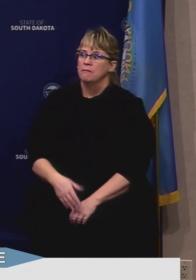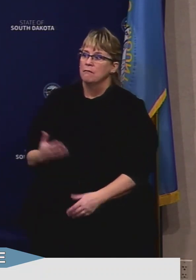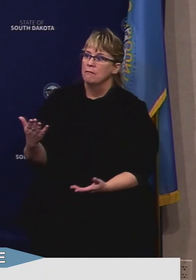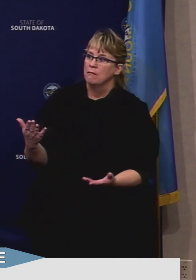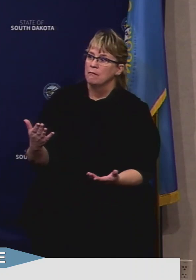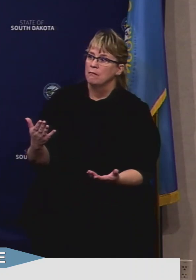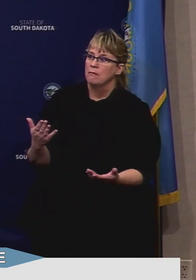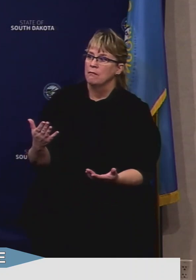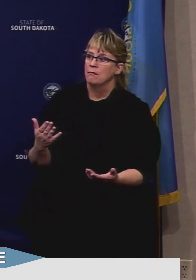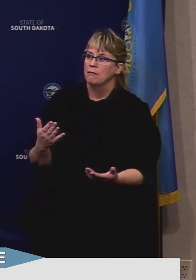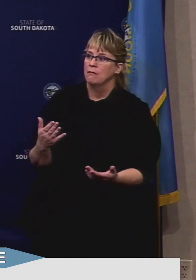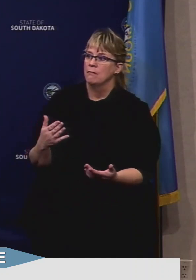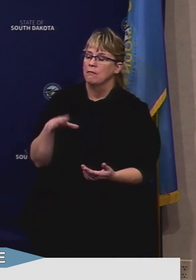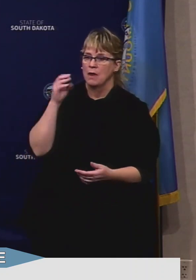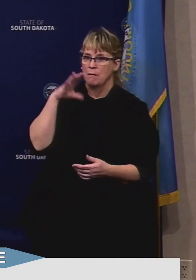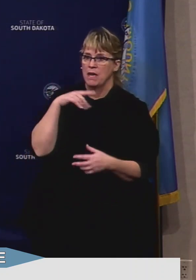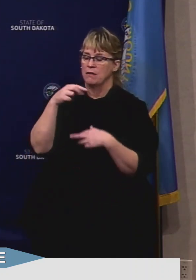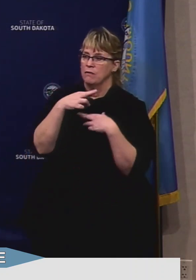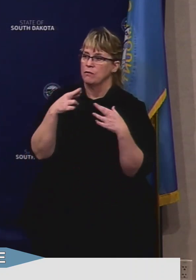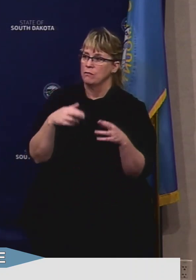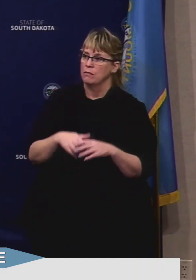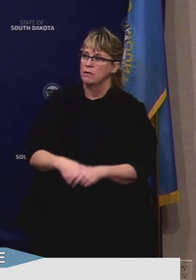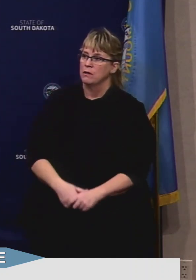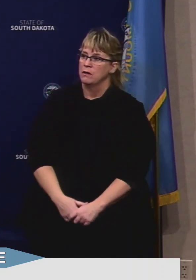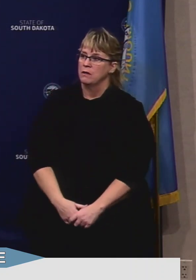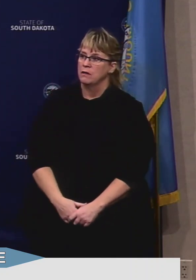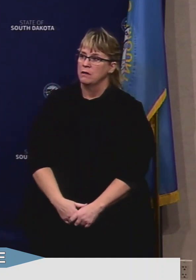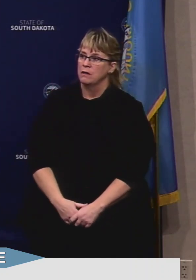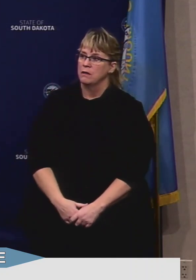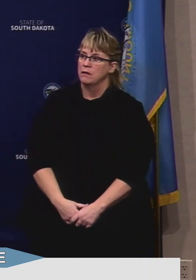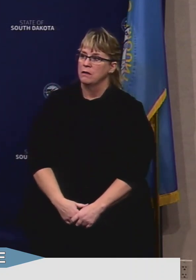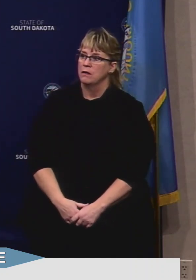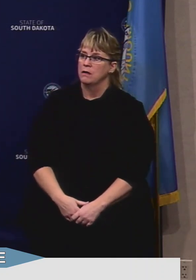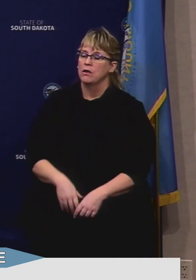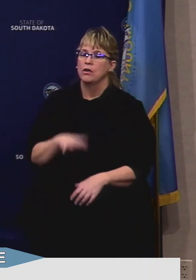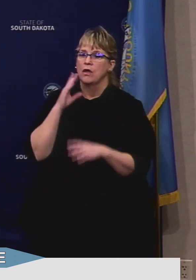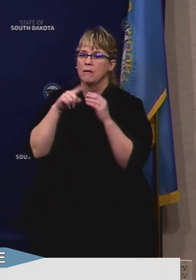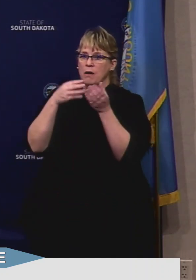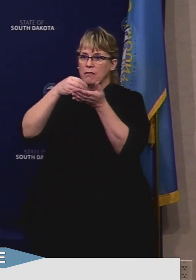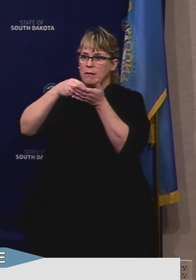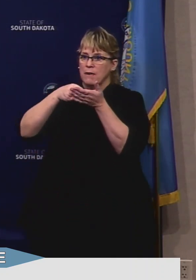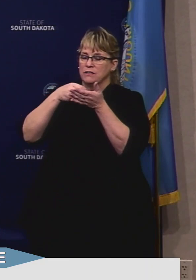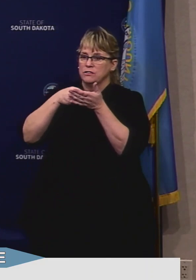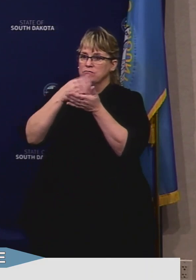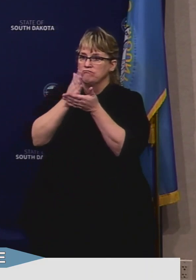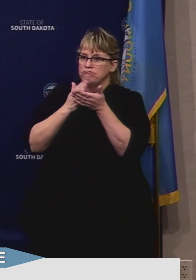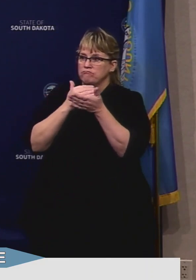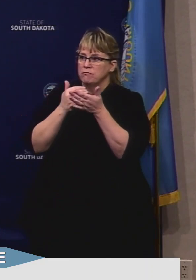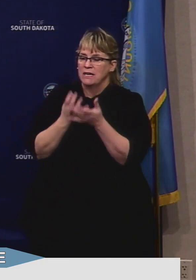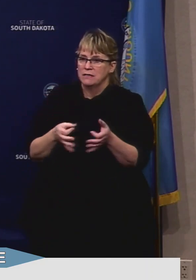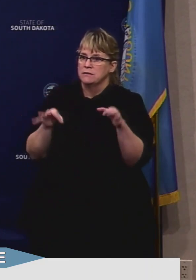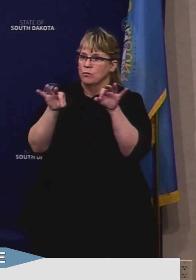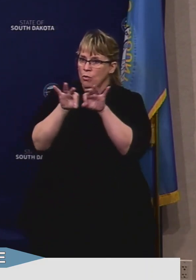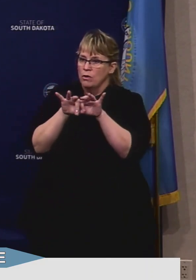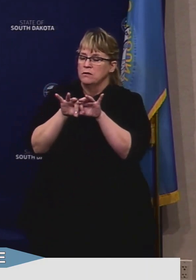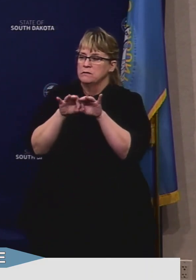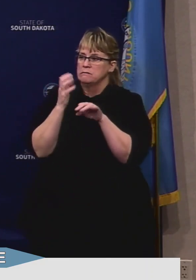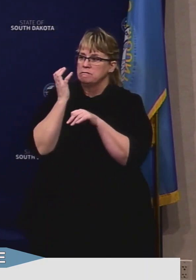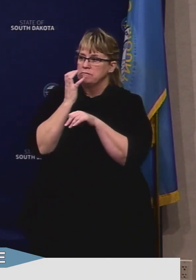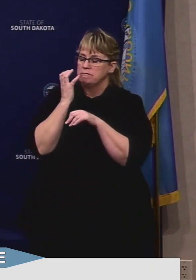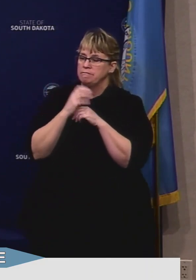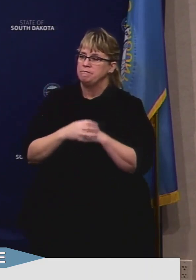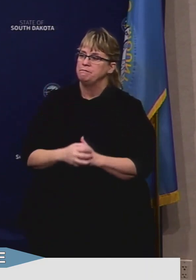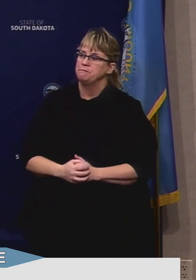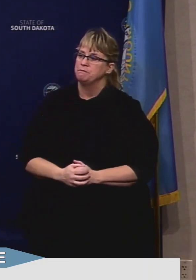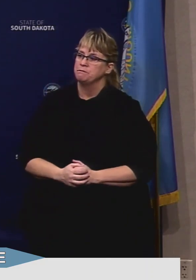Governor, we're reaching the point of session when the budget becomes very important and is the forefront. I'm